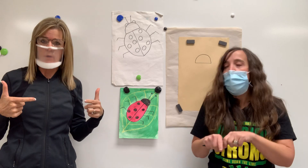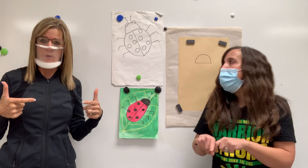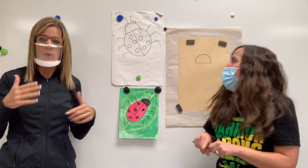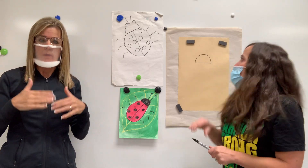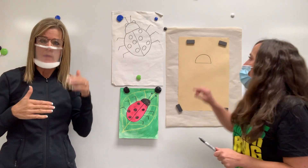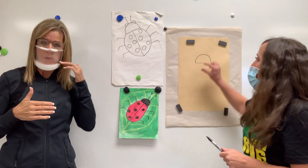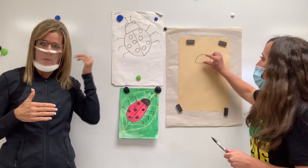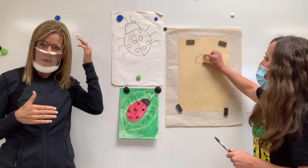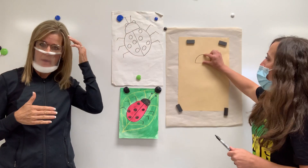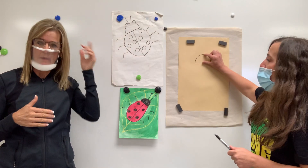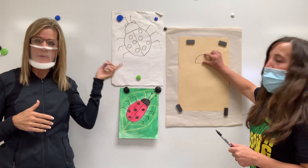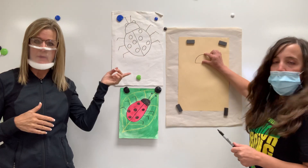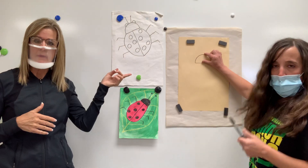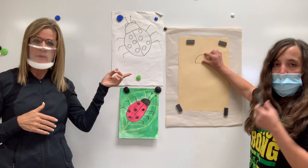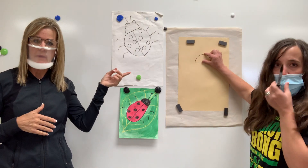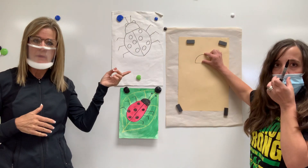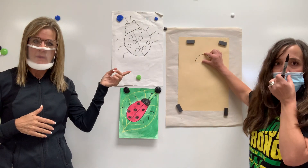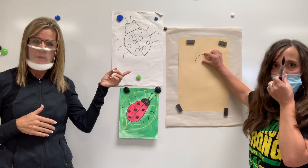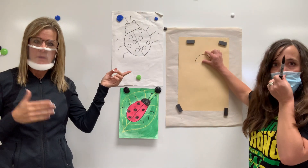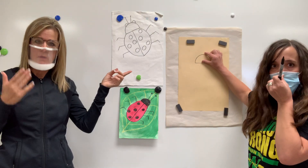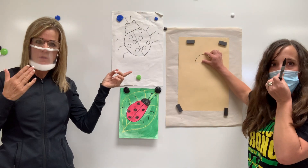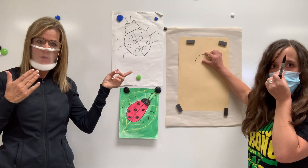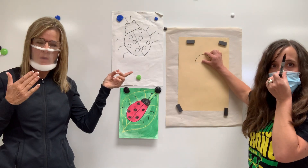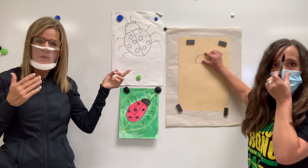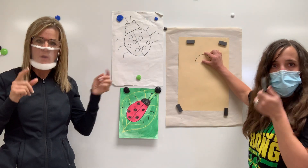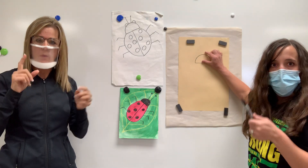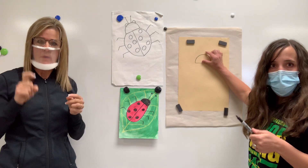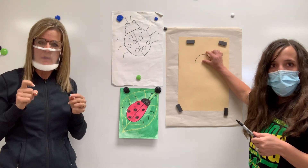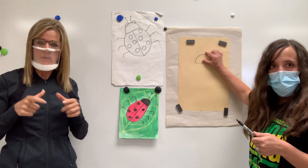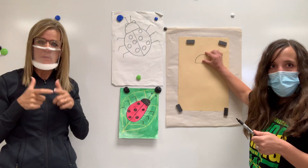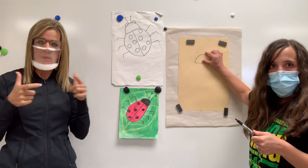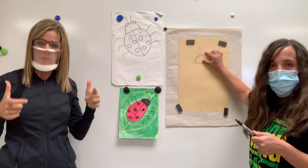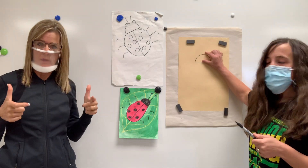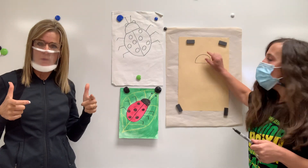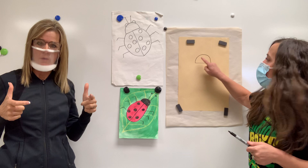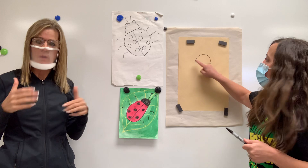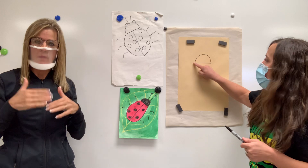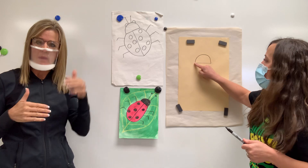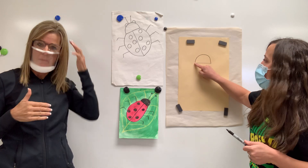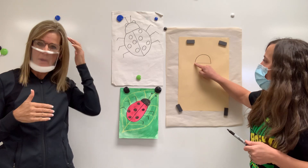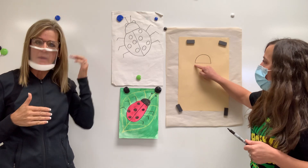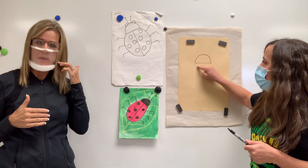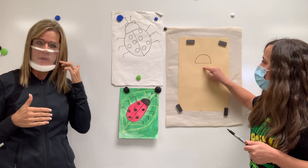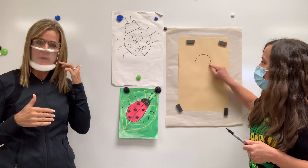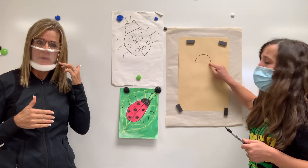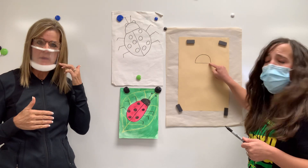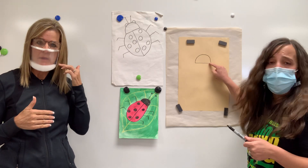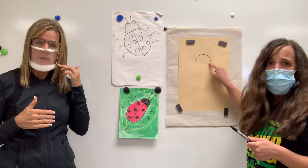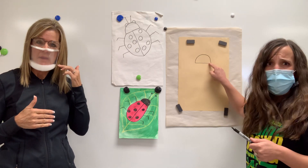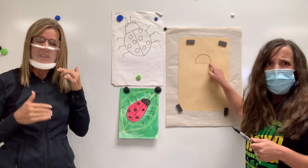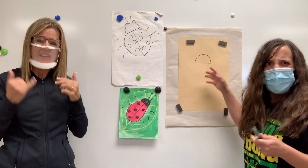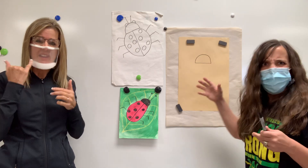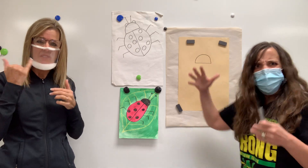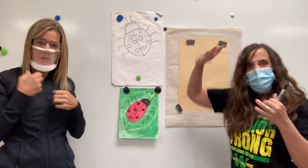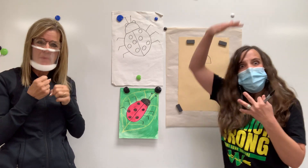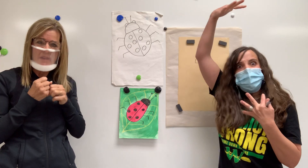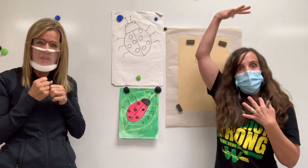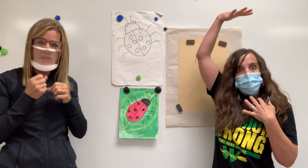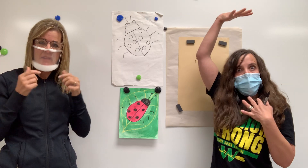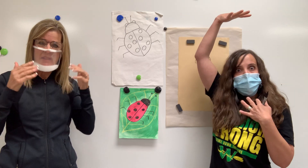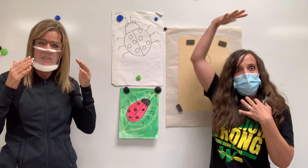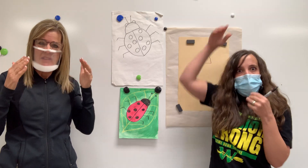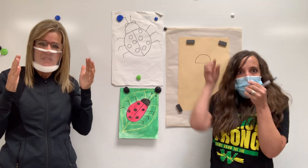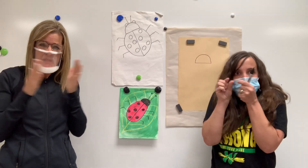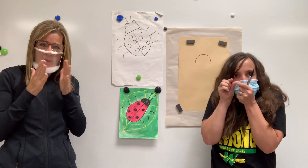their head. So I know my curve line needs to be bigger than this curve line, right? If I make a curve line that's smaller, it's gonna look